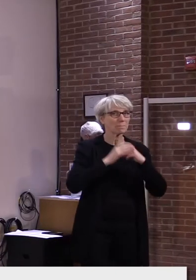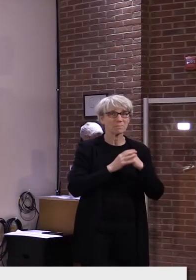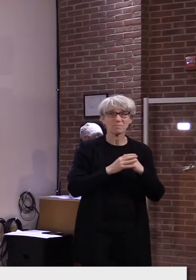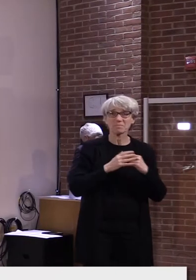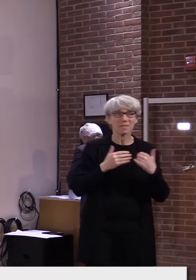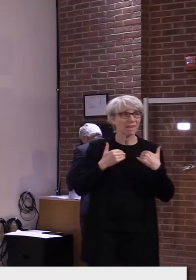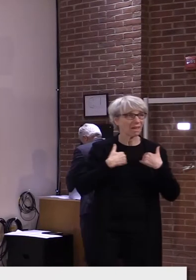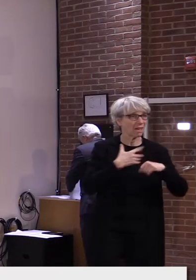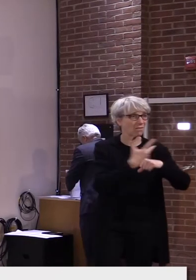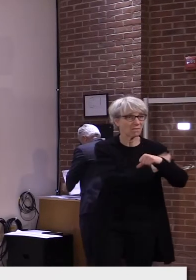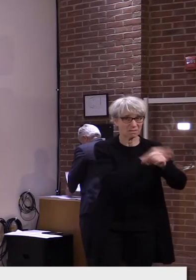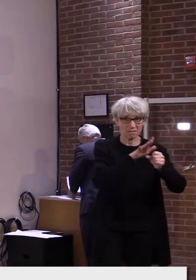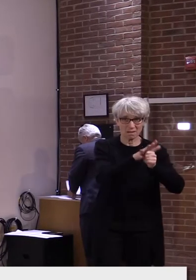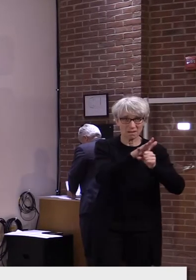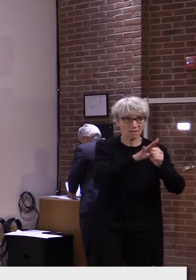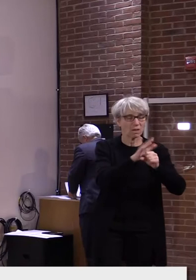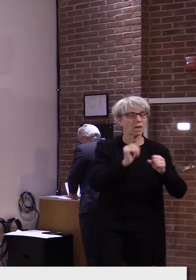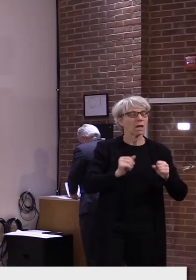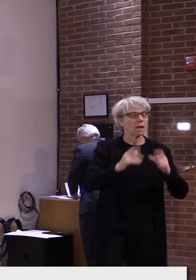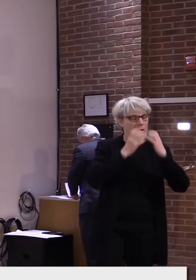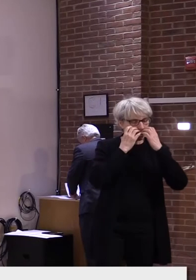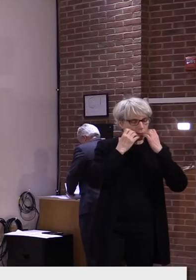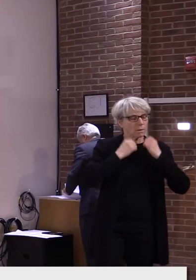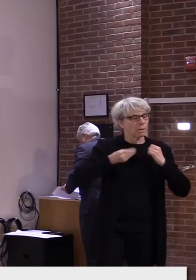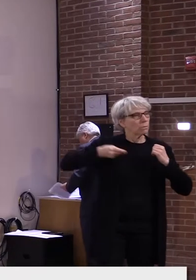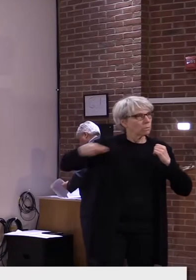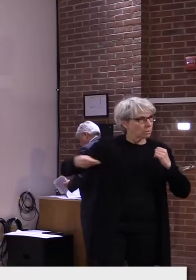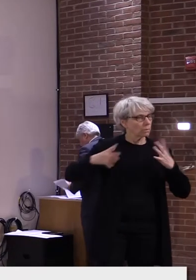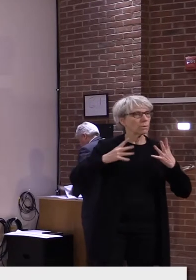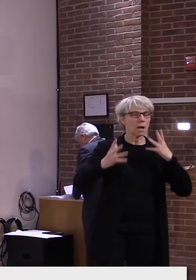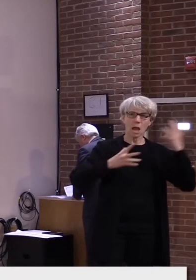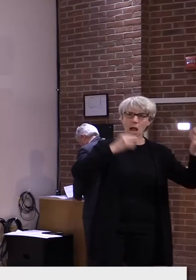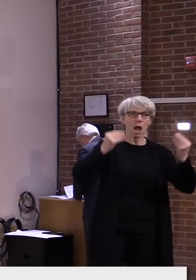lives with fewer COVID restrictions.